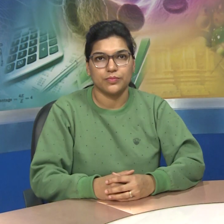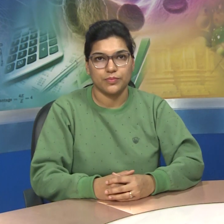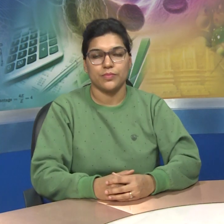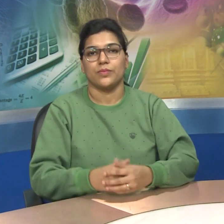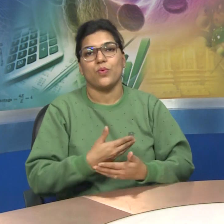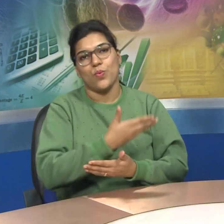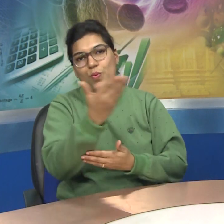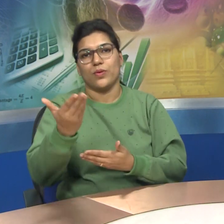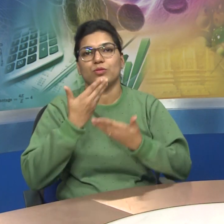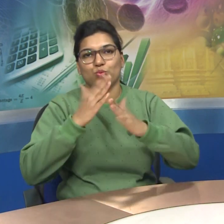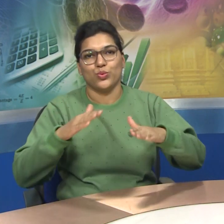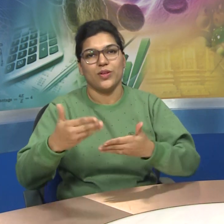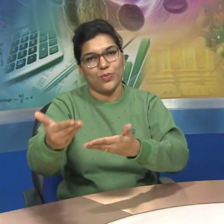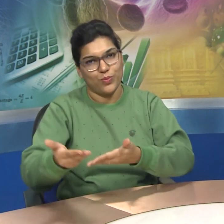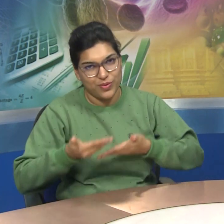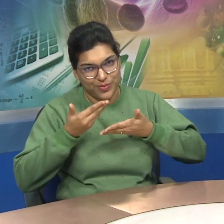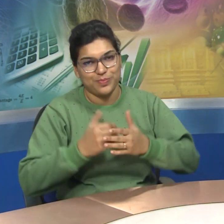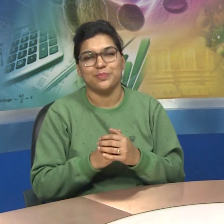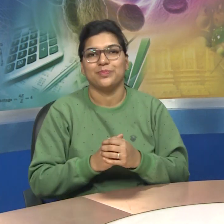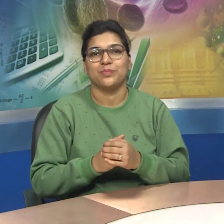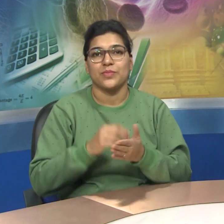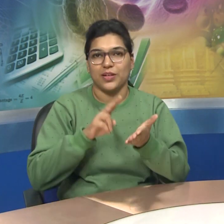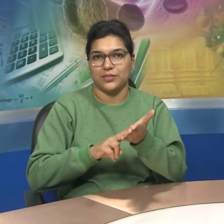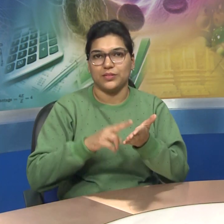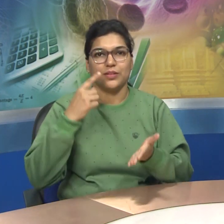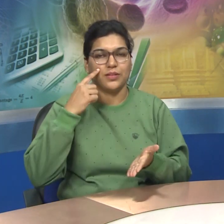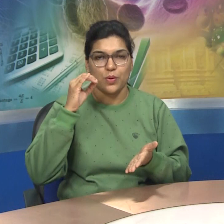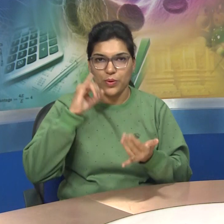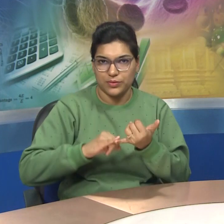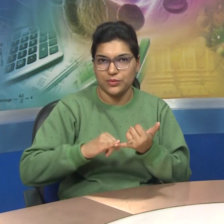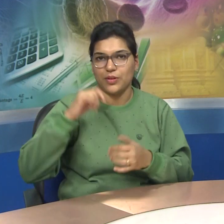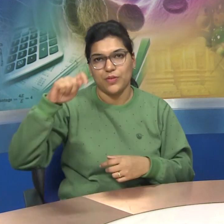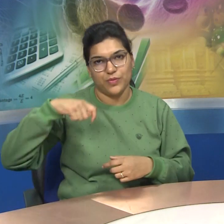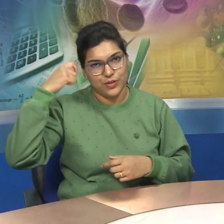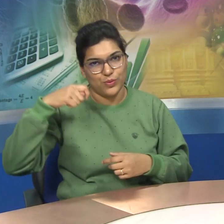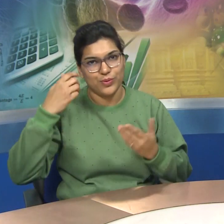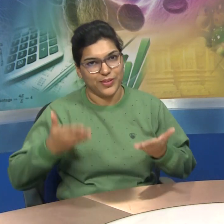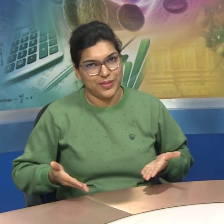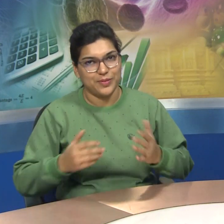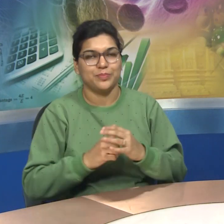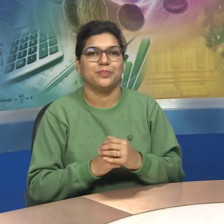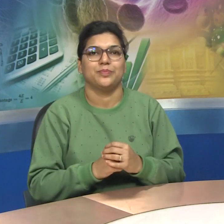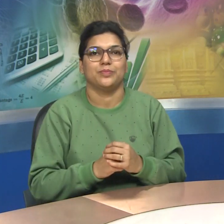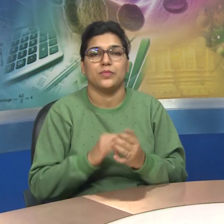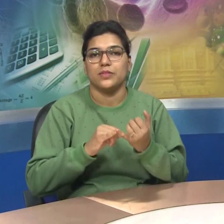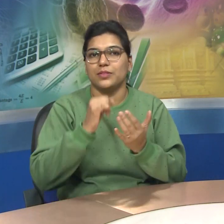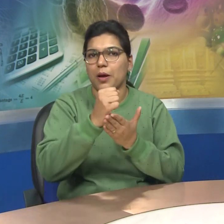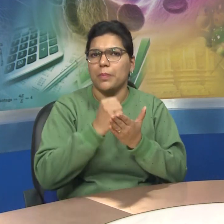Welcome you all in this educational video of an iOS. This is subject, library and